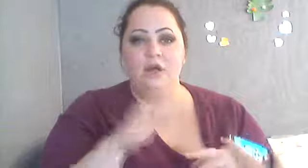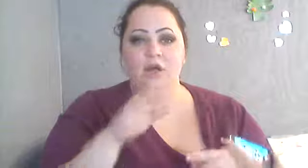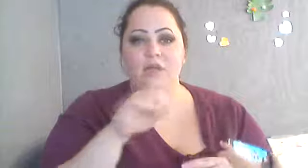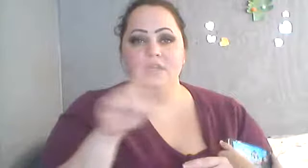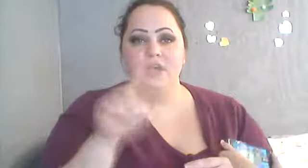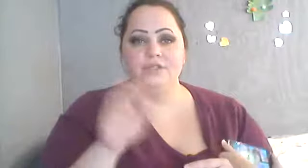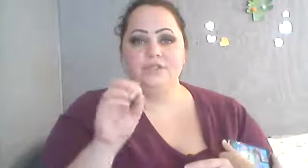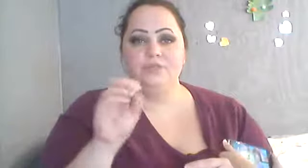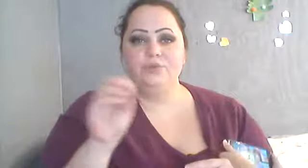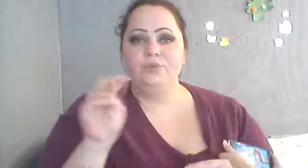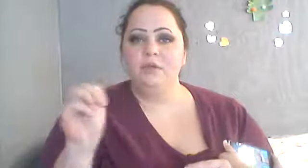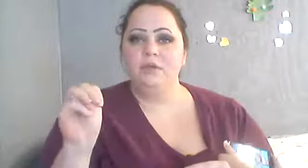on Zoom.